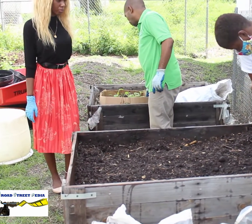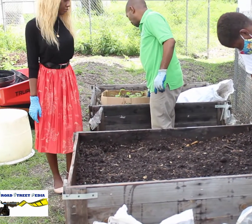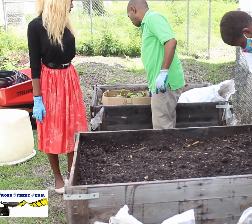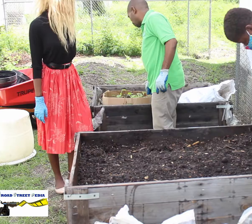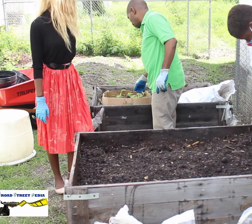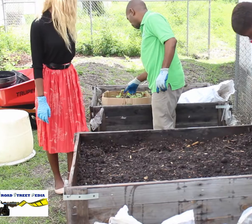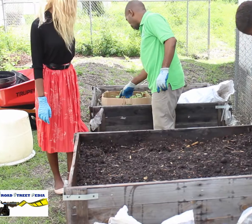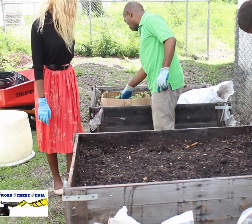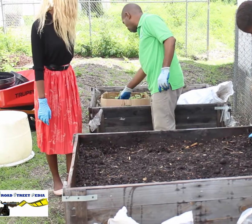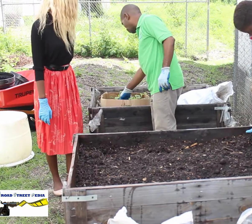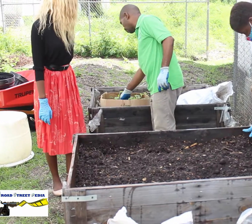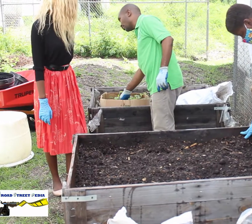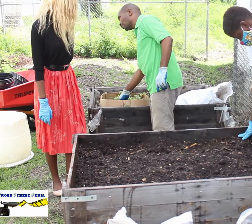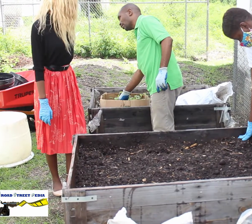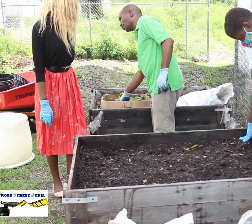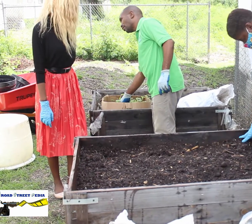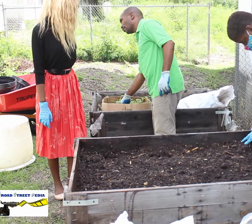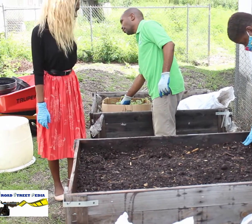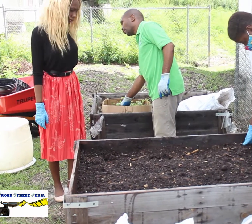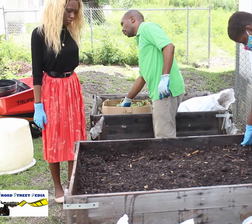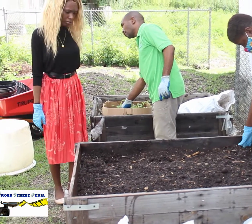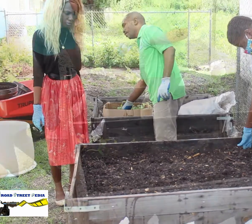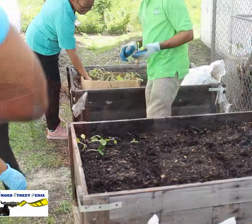You see the spinach? If you come in here.